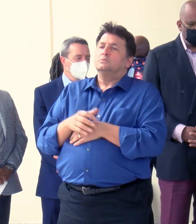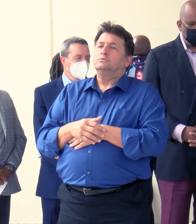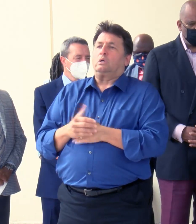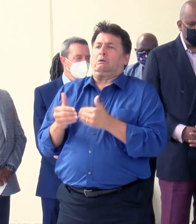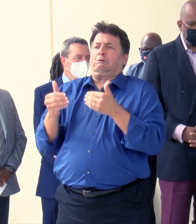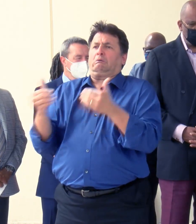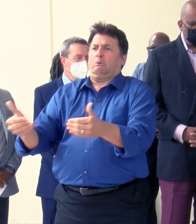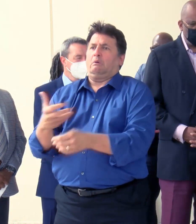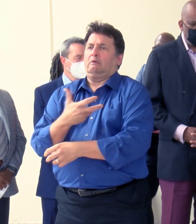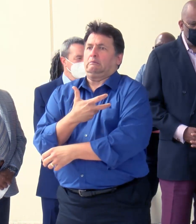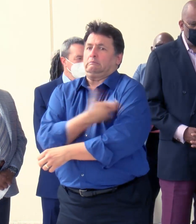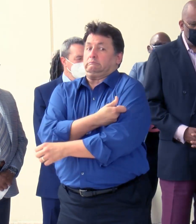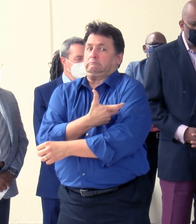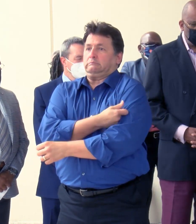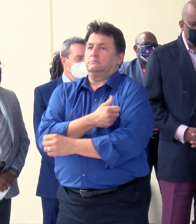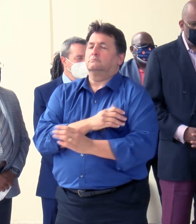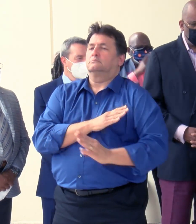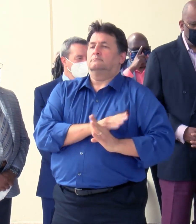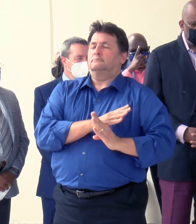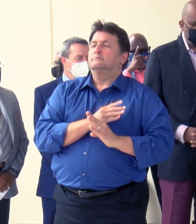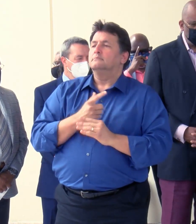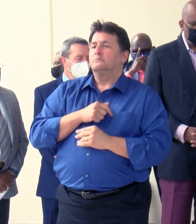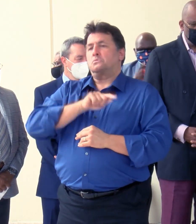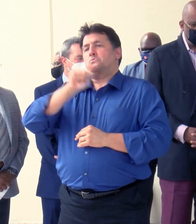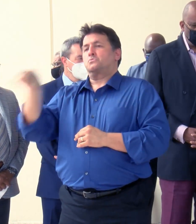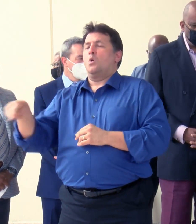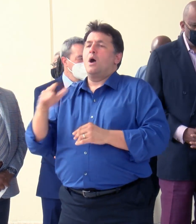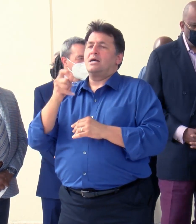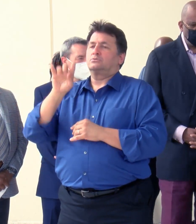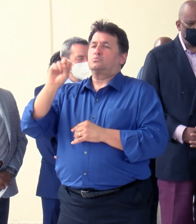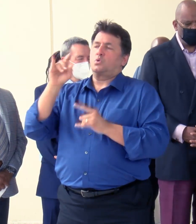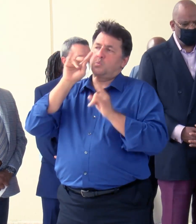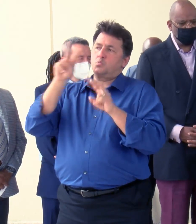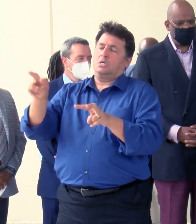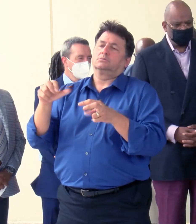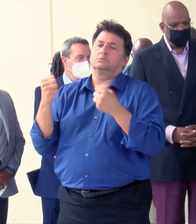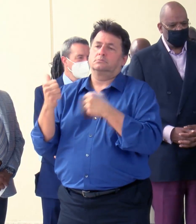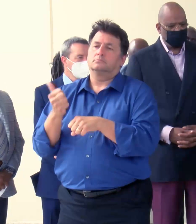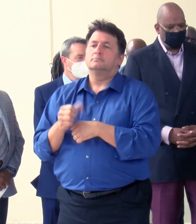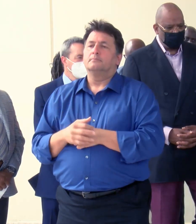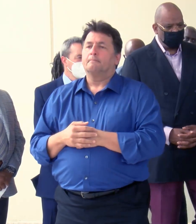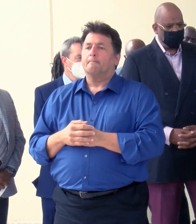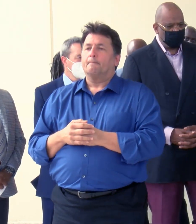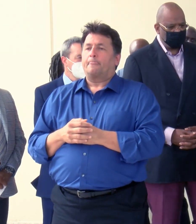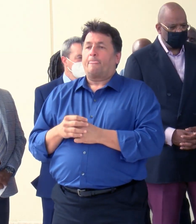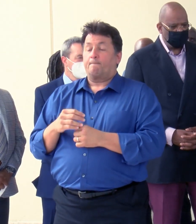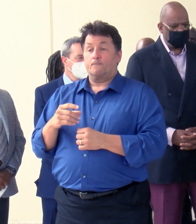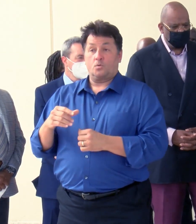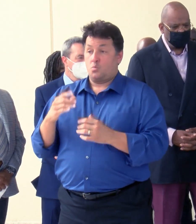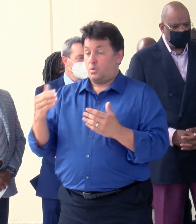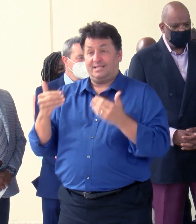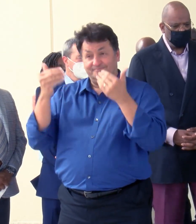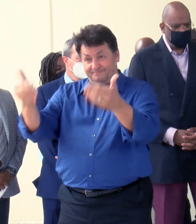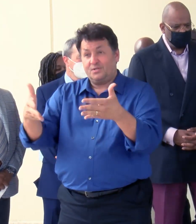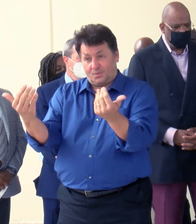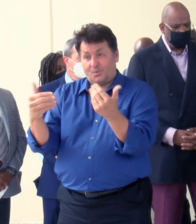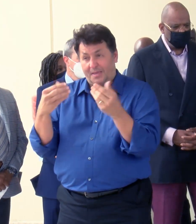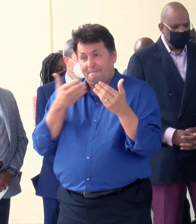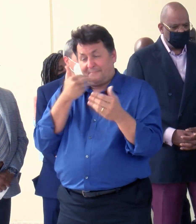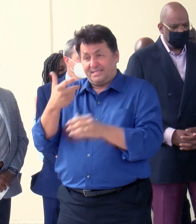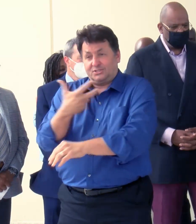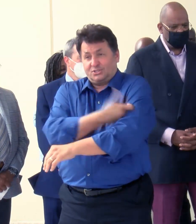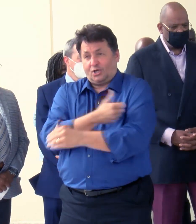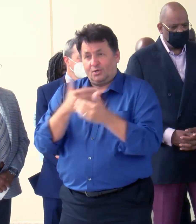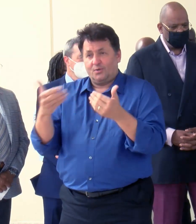to get vaccinated. Lastly, I encourage everyone to take your best shot and get vaccinated against COVID-19 when a vaccine is available